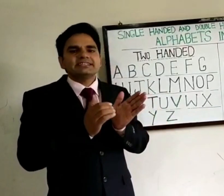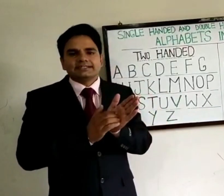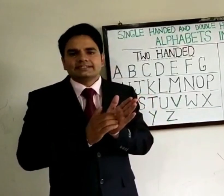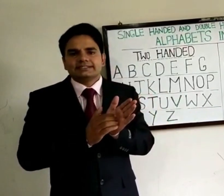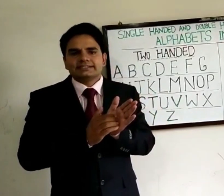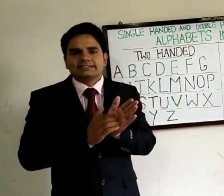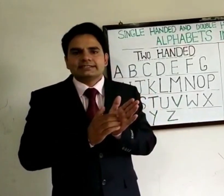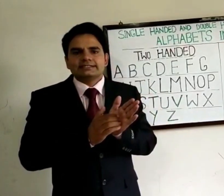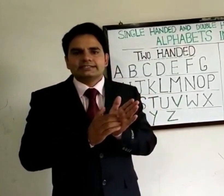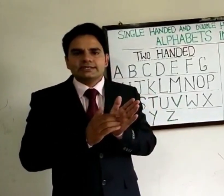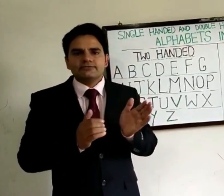Z. Z for